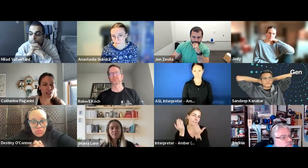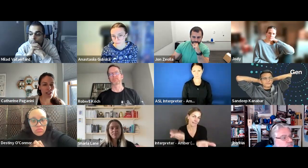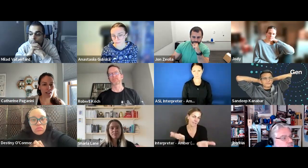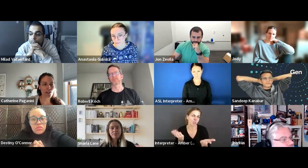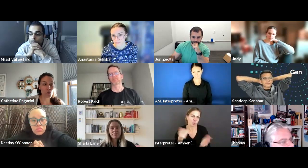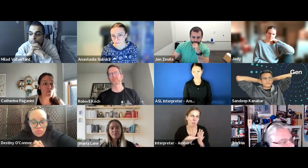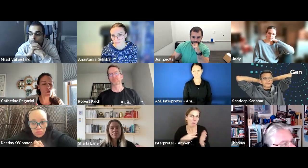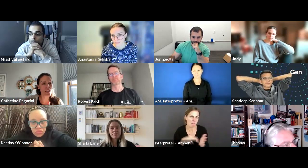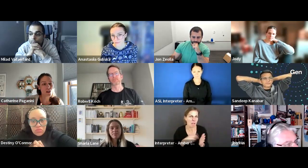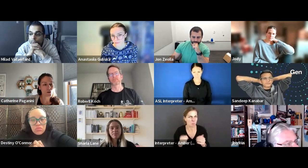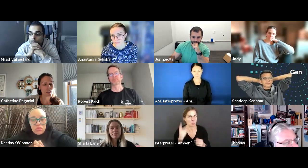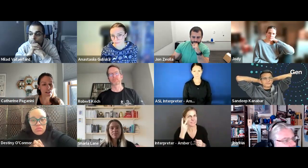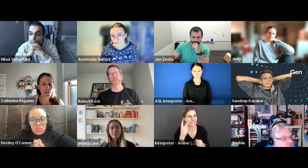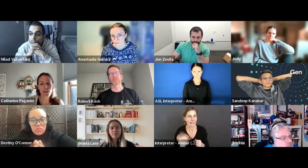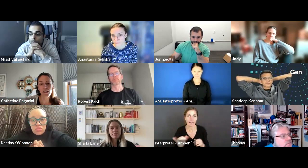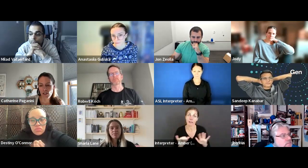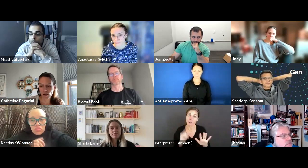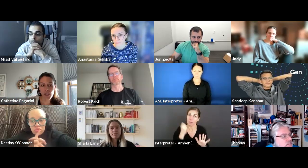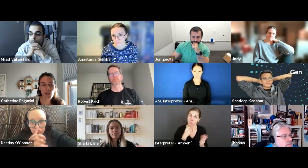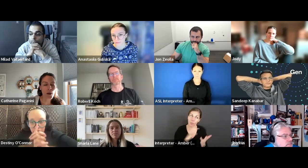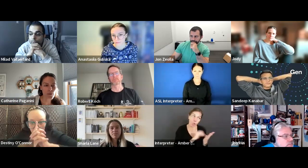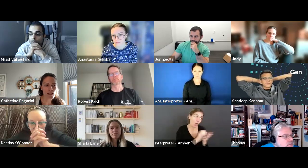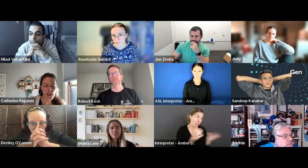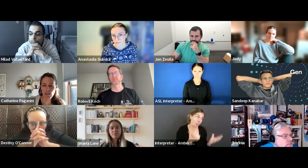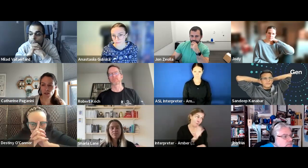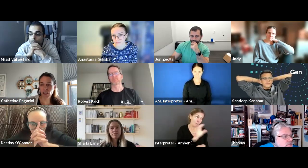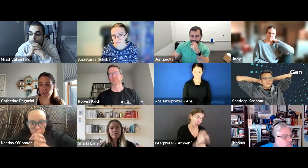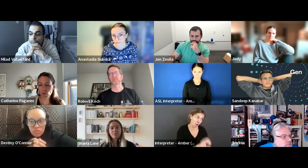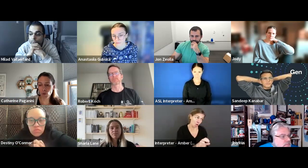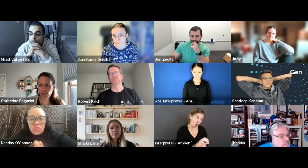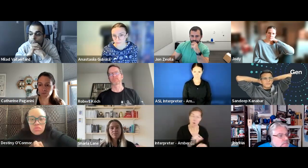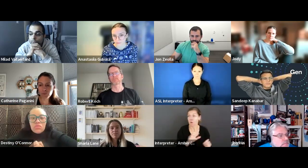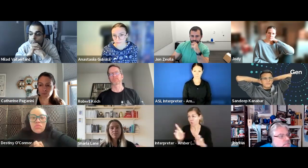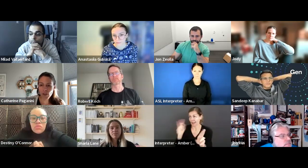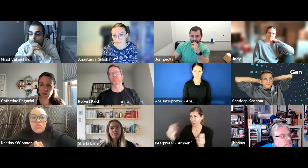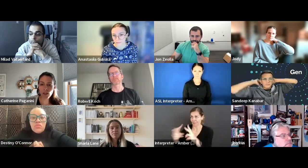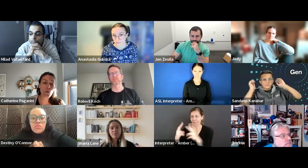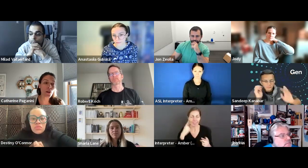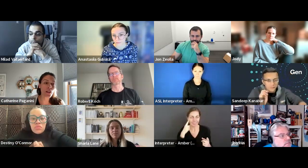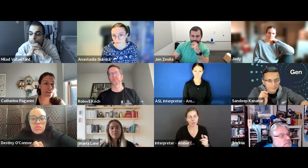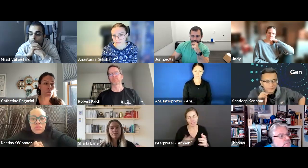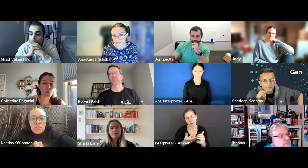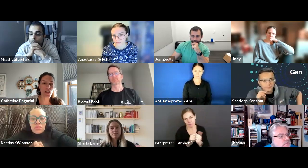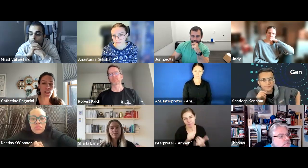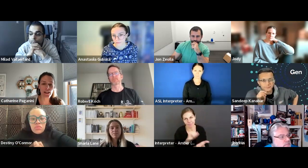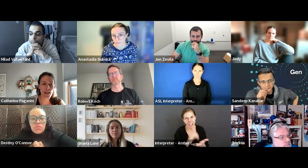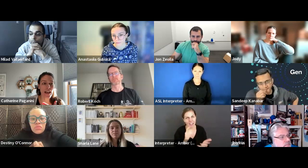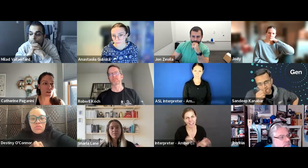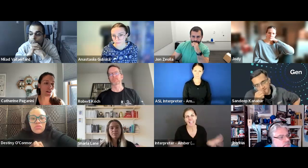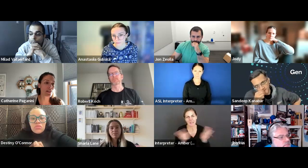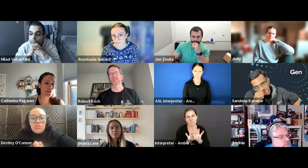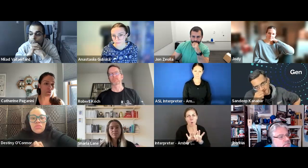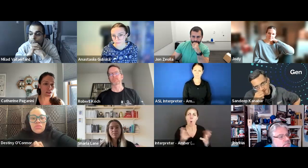of see like because we've learned a lot going there, so we need to update that. So I think that's important because we want that to be